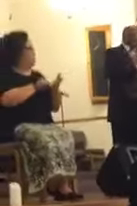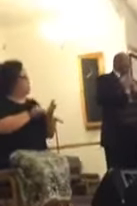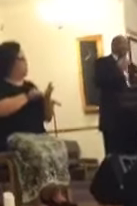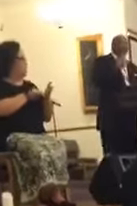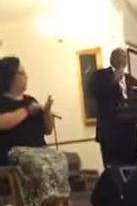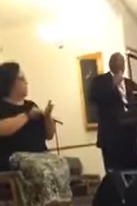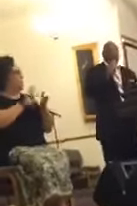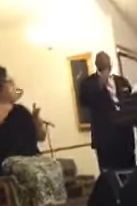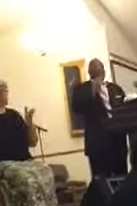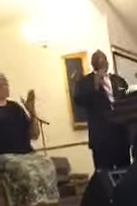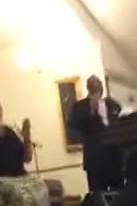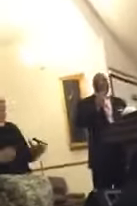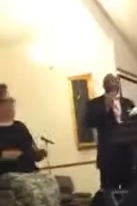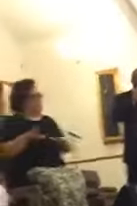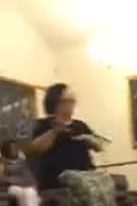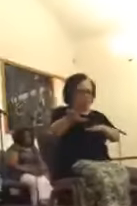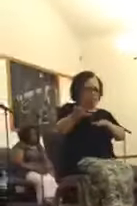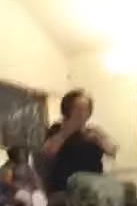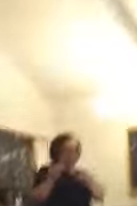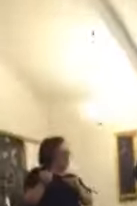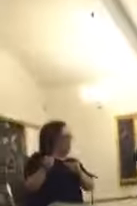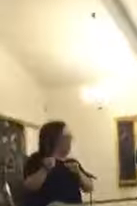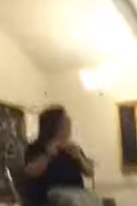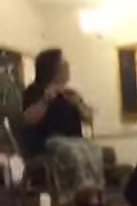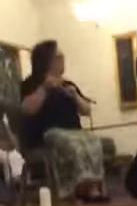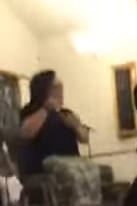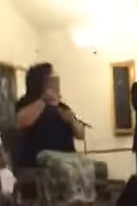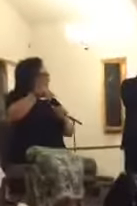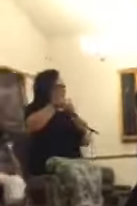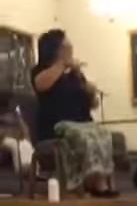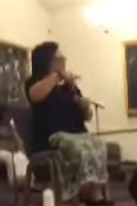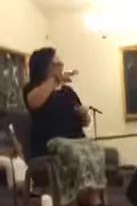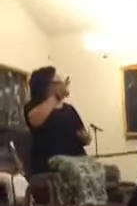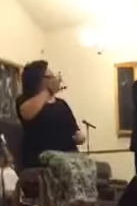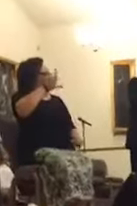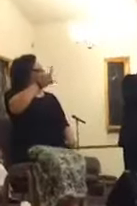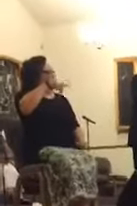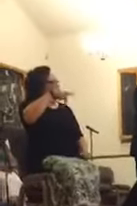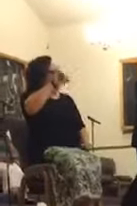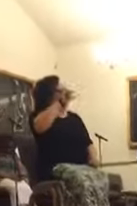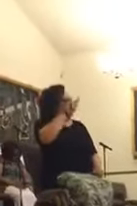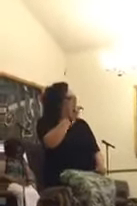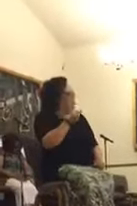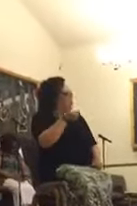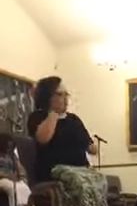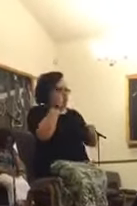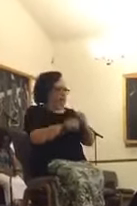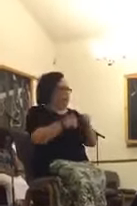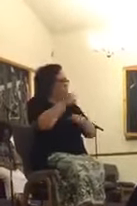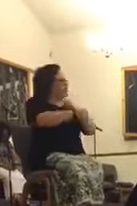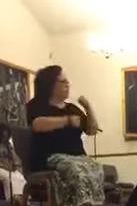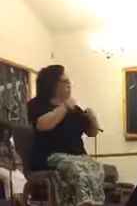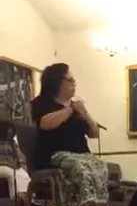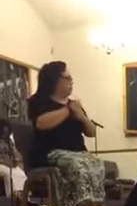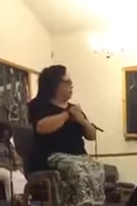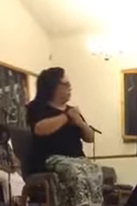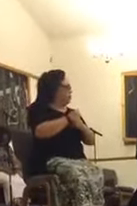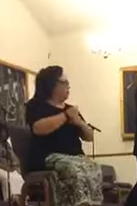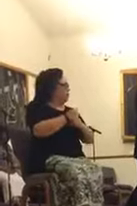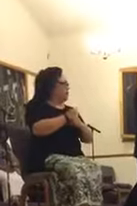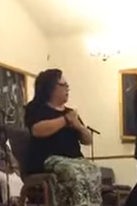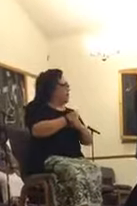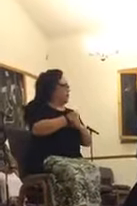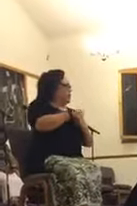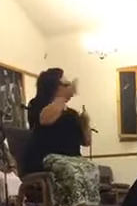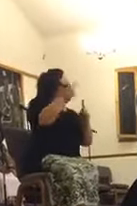month left the pulpit last year. Right. Wow. Tell somebody that's a dangerous thing. Dangerous thing. 90% of